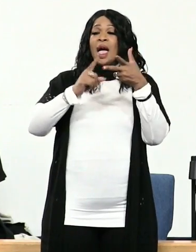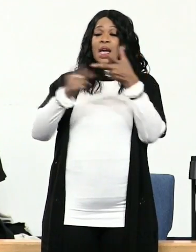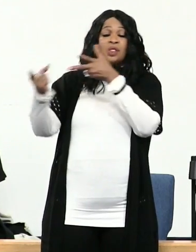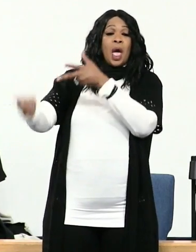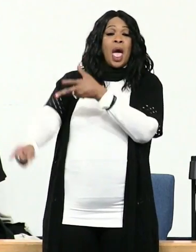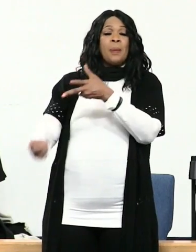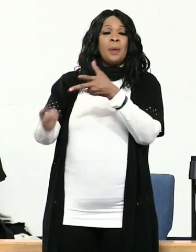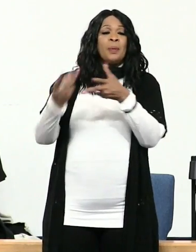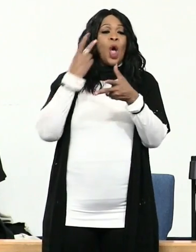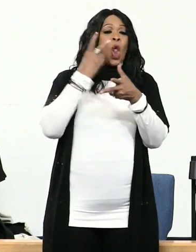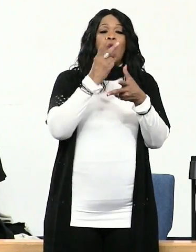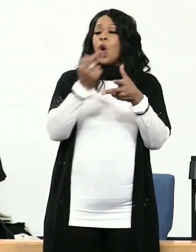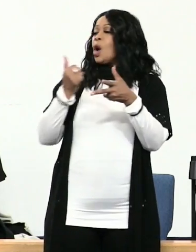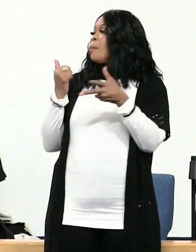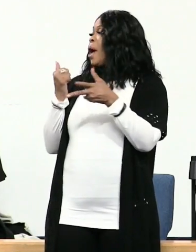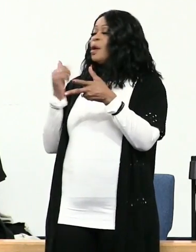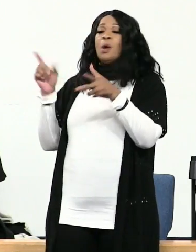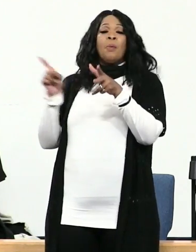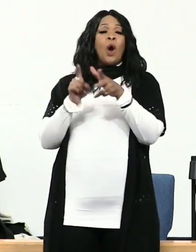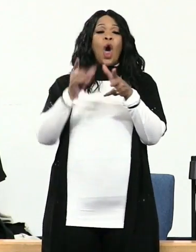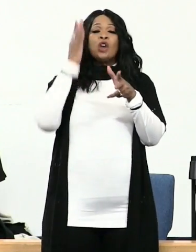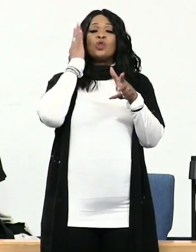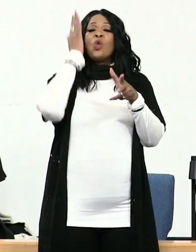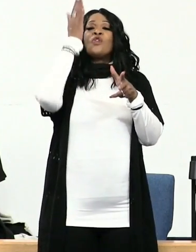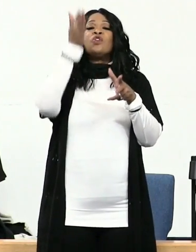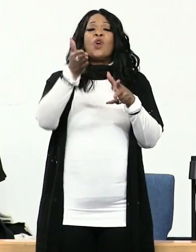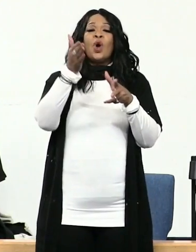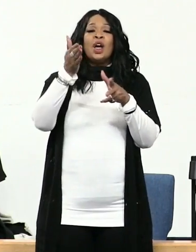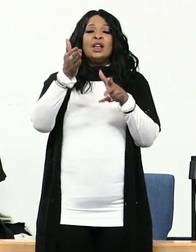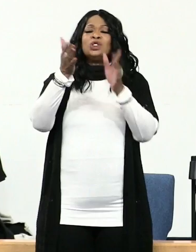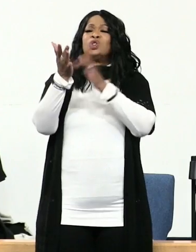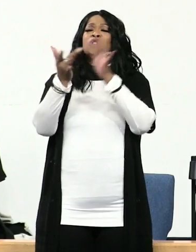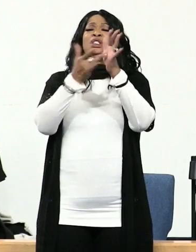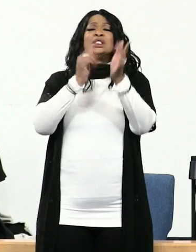back, but also look forward to Jesus's